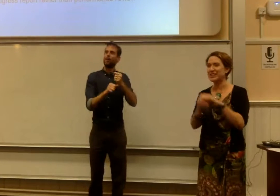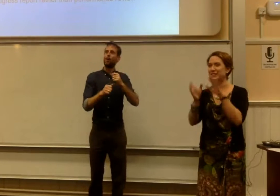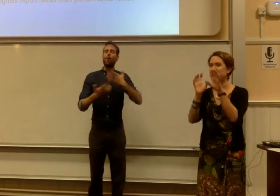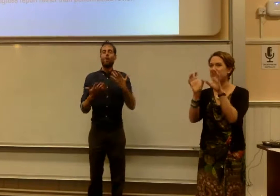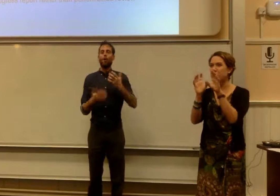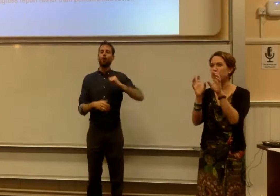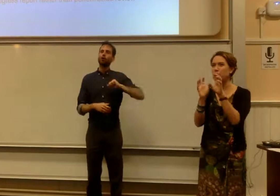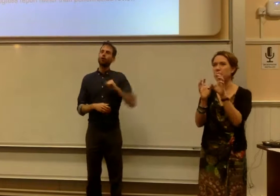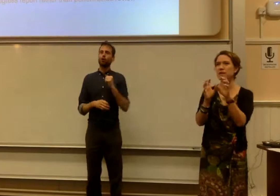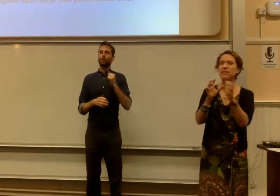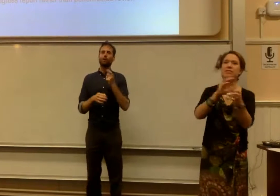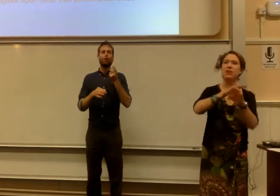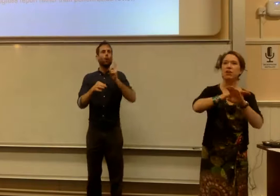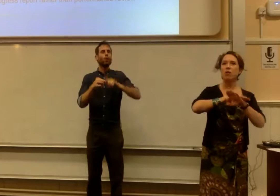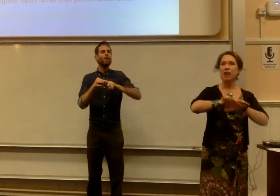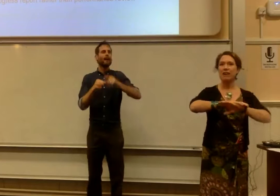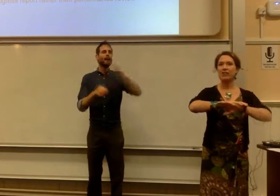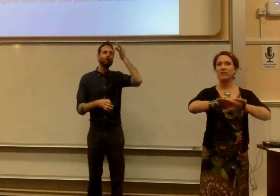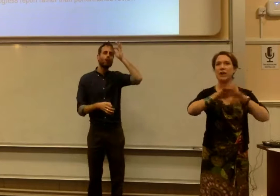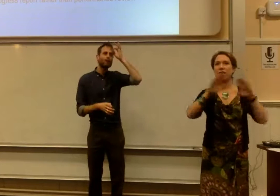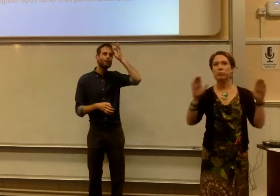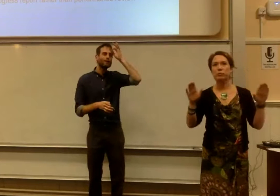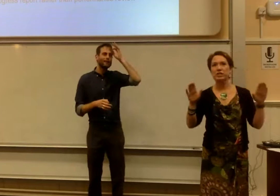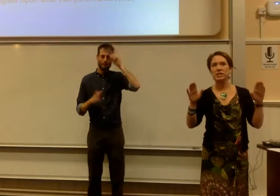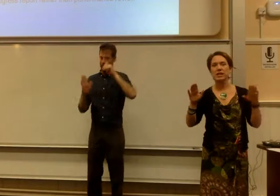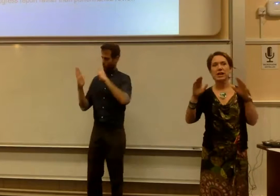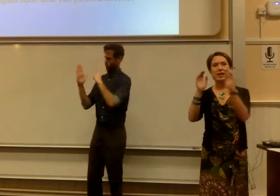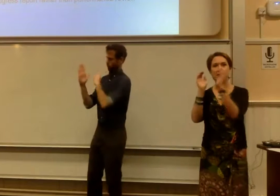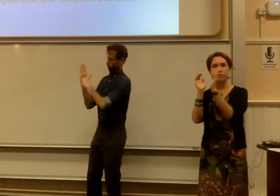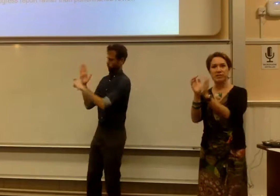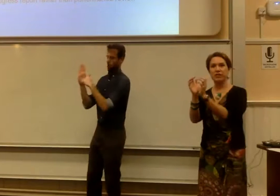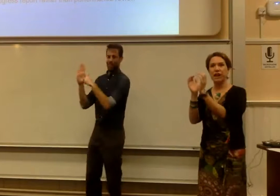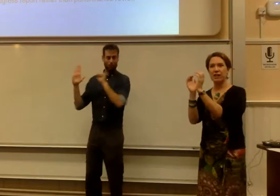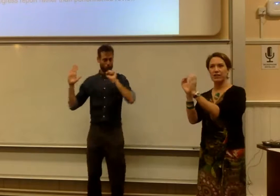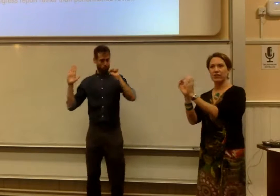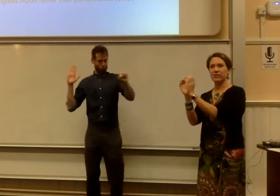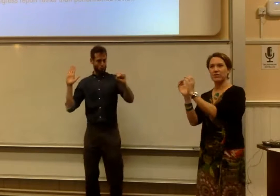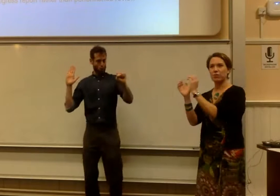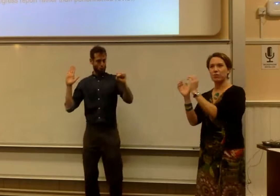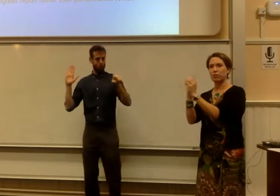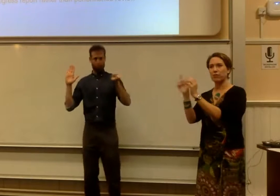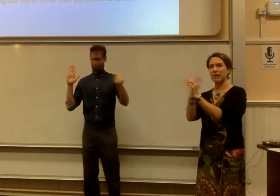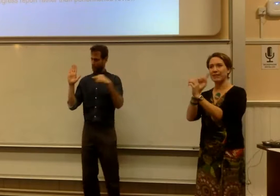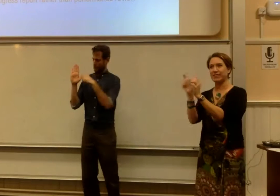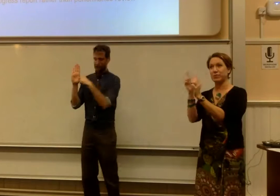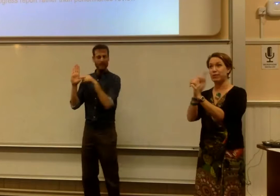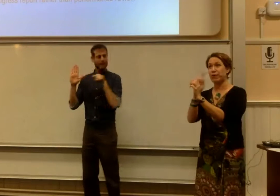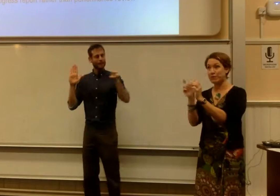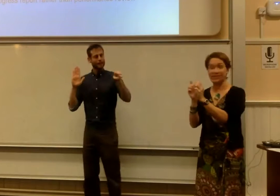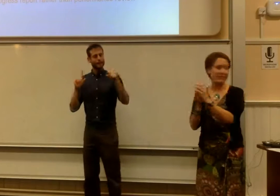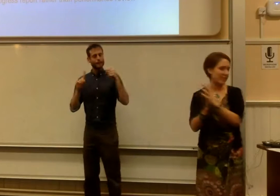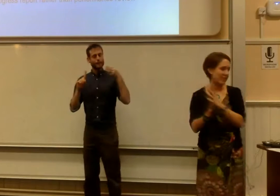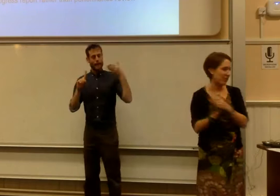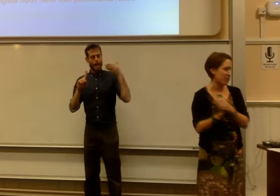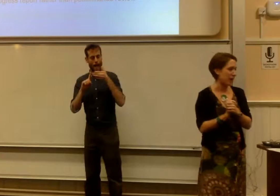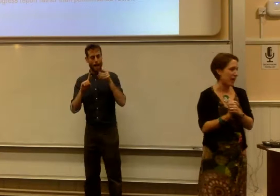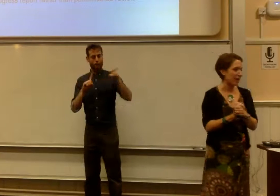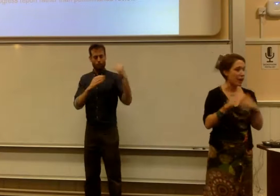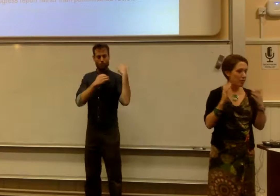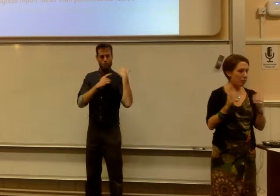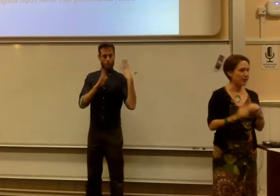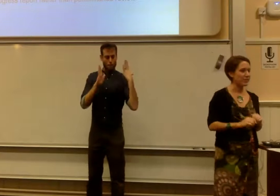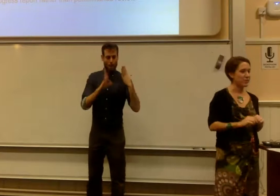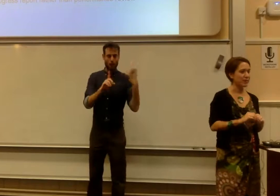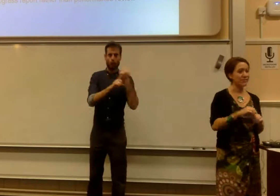Authority. So I think it will be a mix of actions for everybody and specific actions which will relate to priorities that are in the